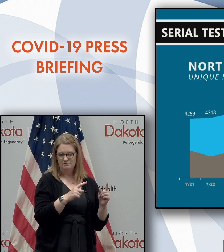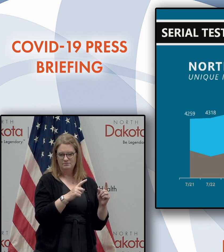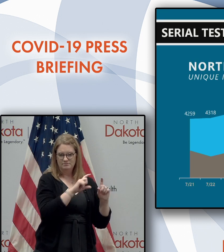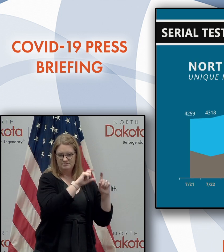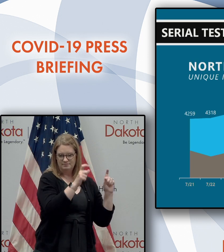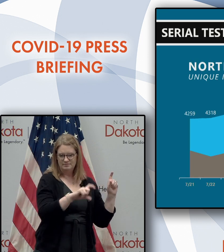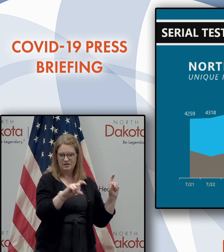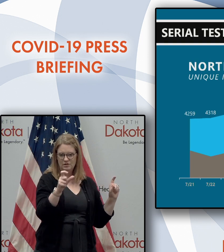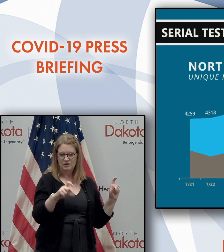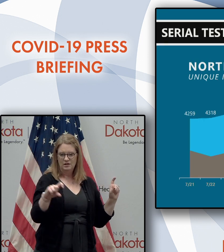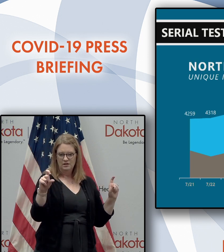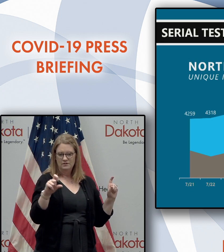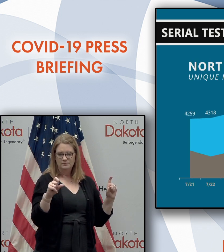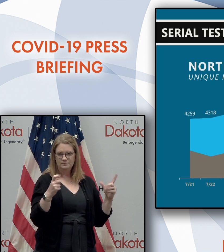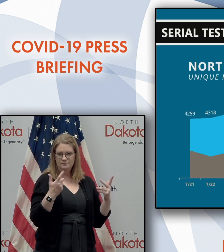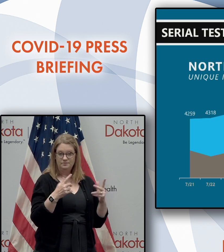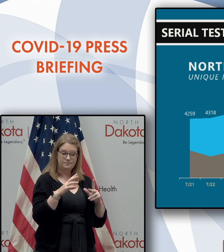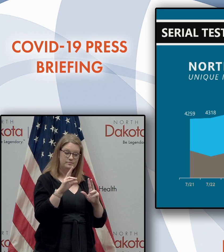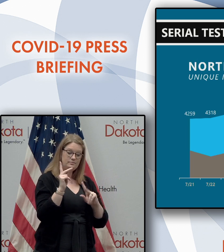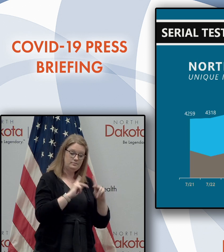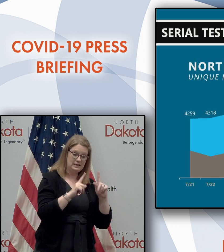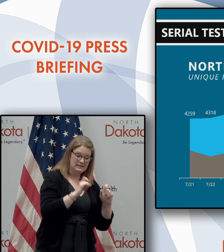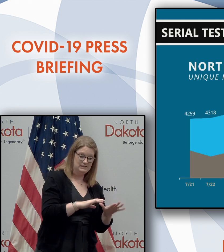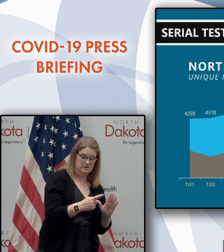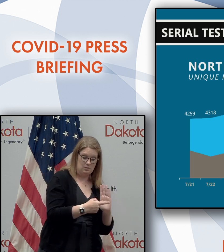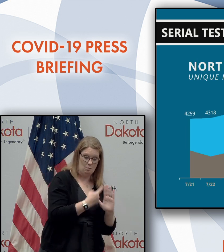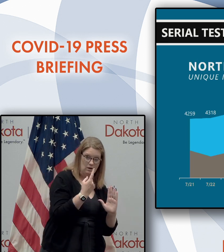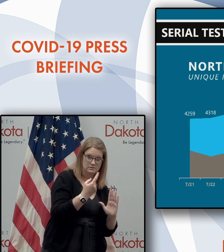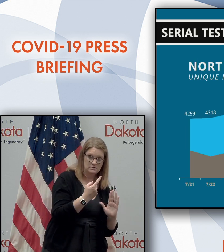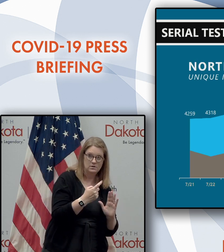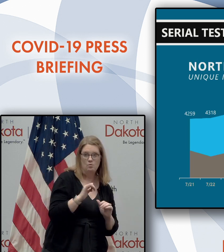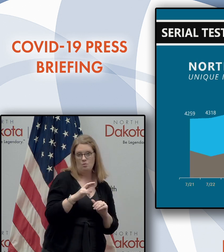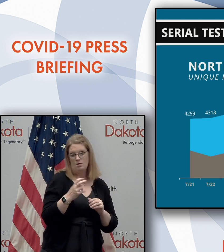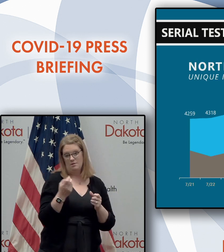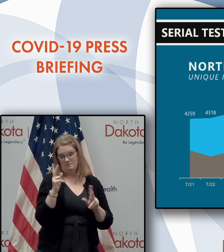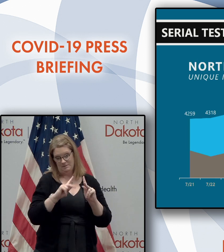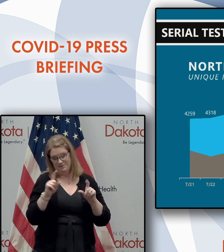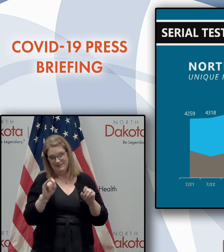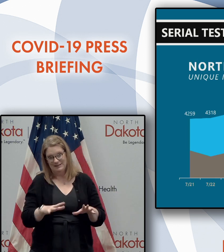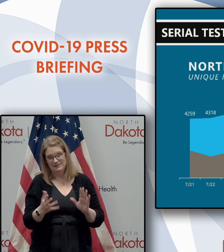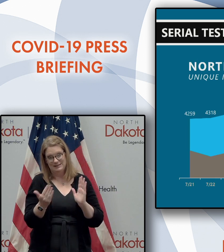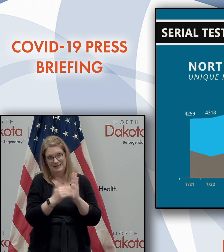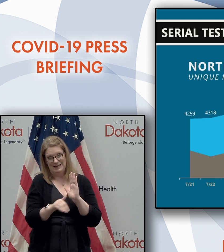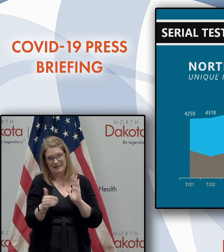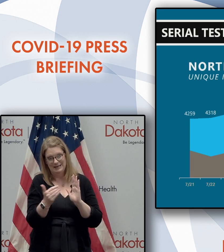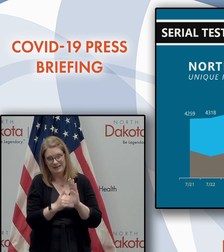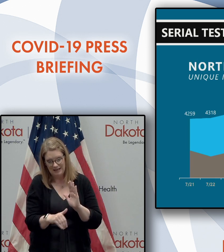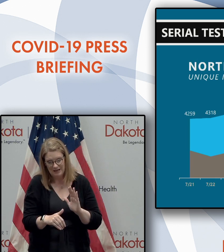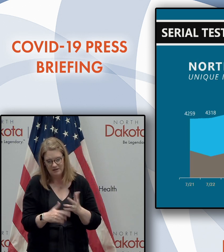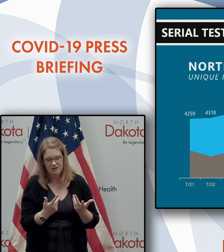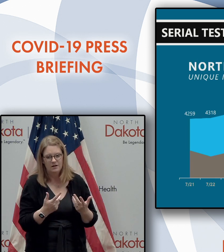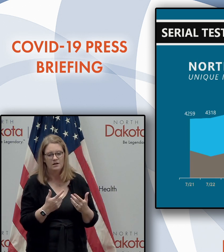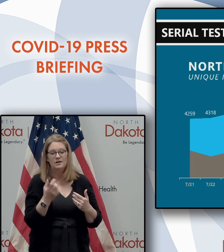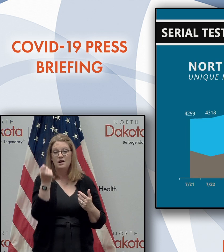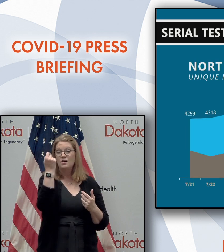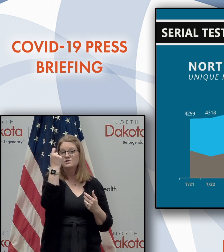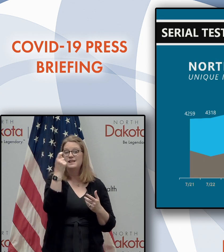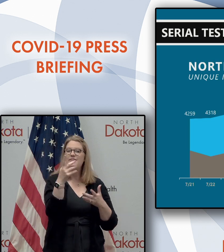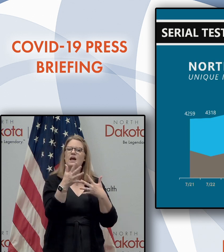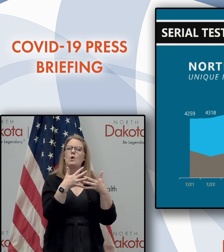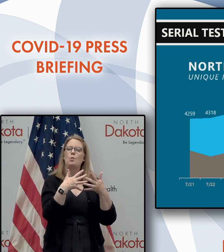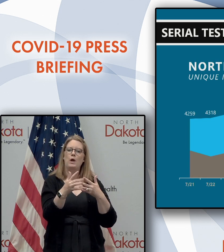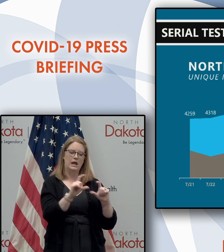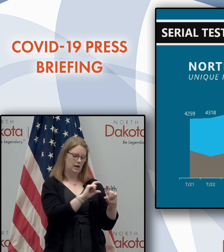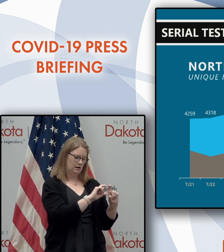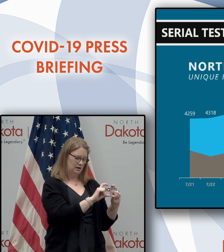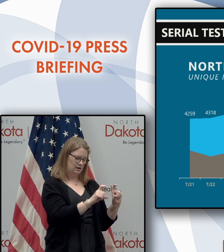have a mix of tests of people who've been tested once before or multiple times before, and people that are new. In the gray area on the slide on the